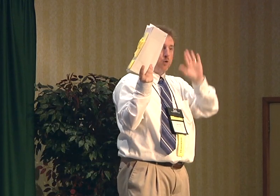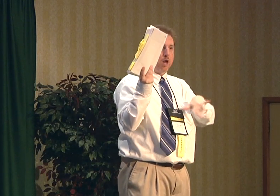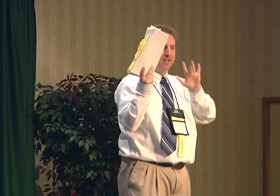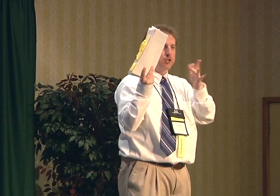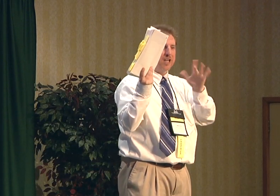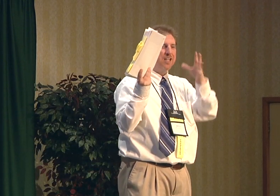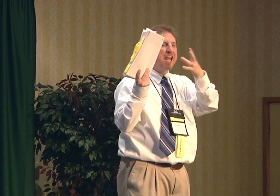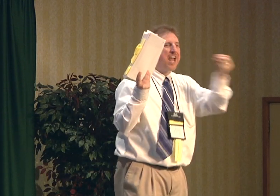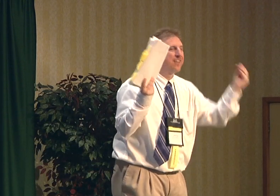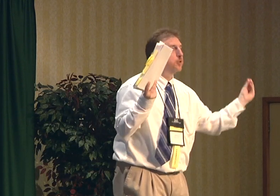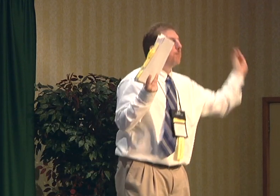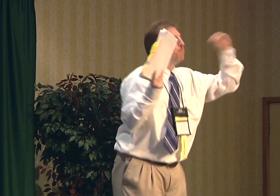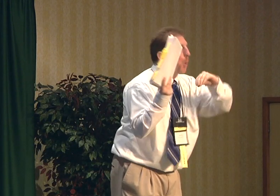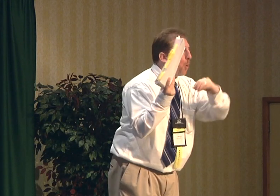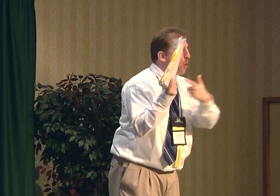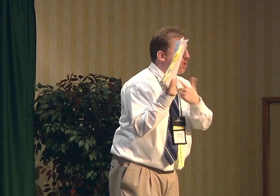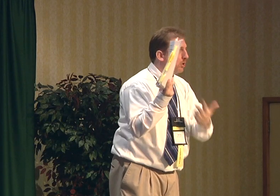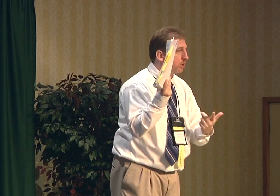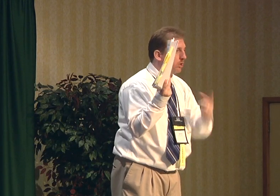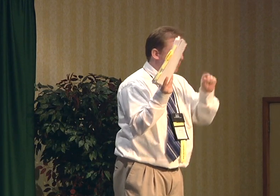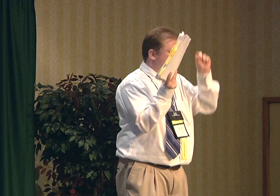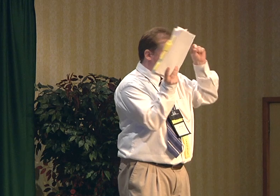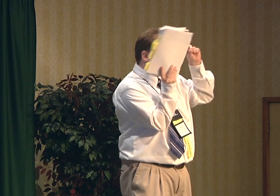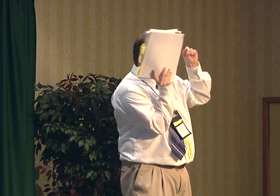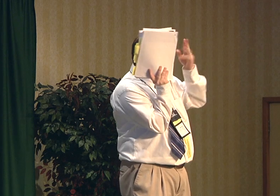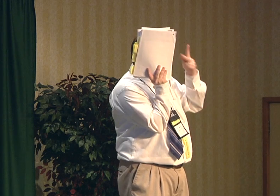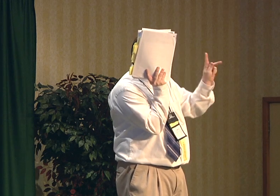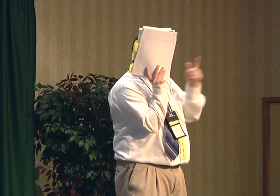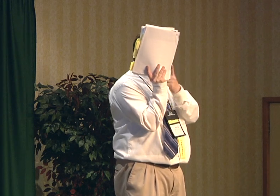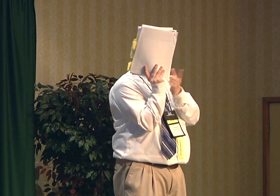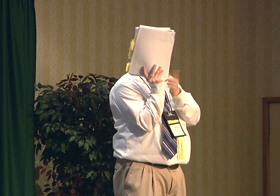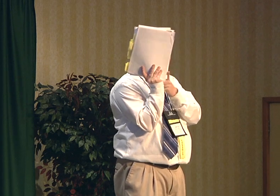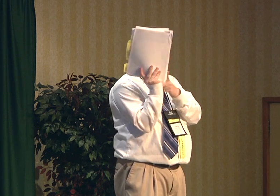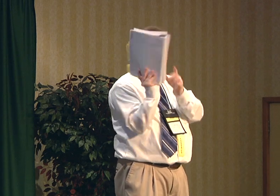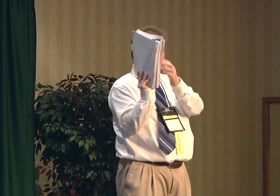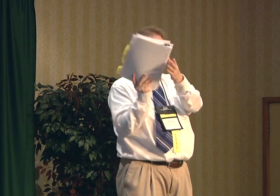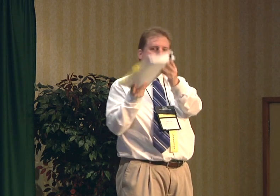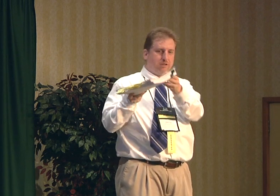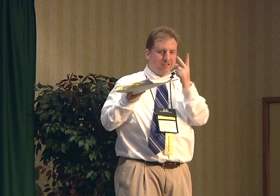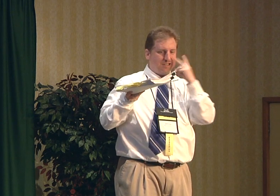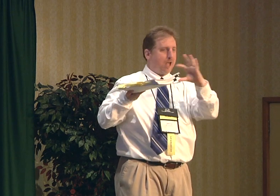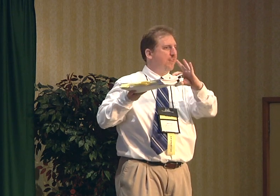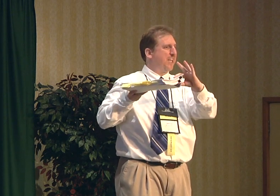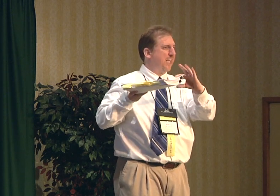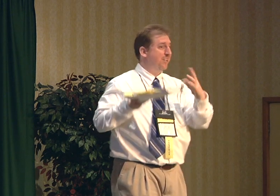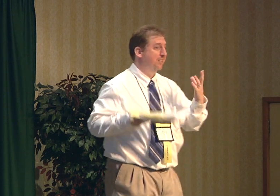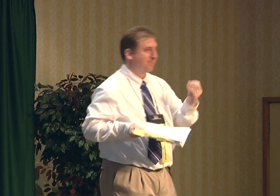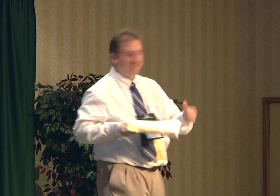This is all the research that I found on the internet, and there's even more of this. This is just a small piece of it. But you can see